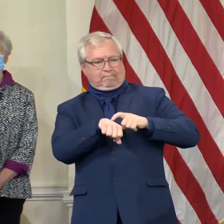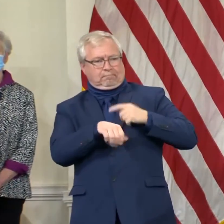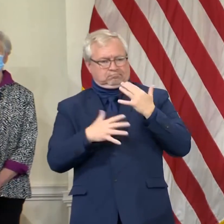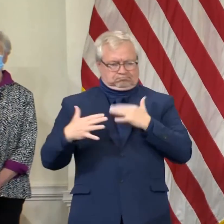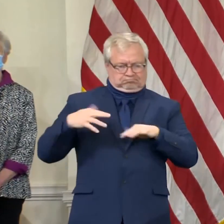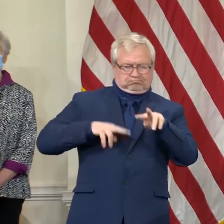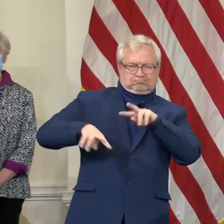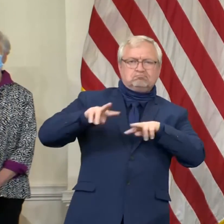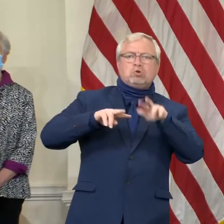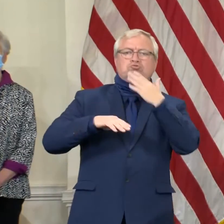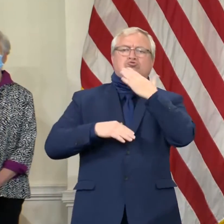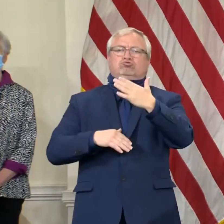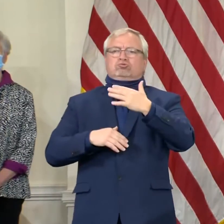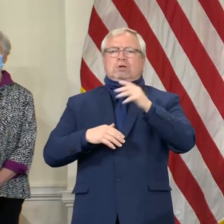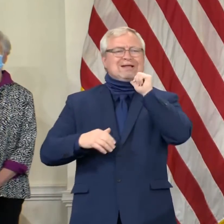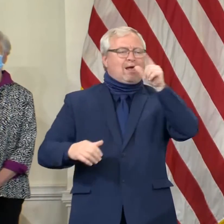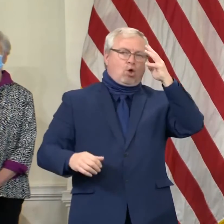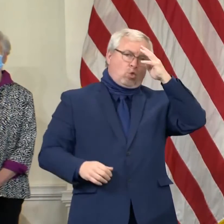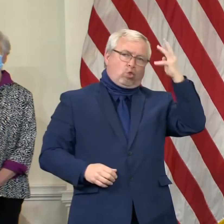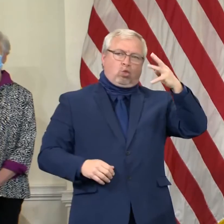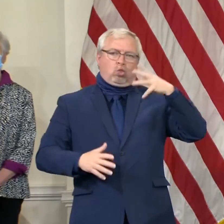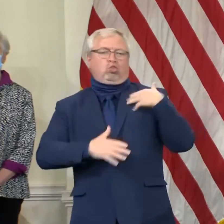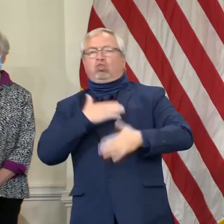taking right now towards our recovery.